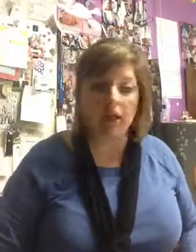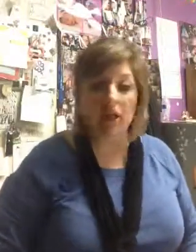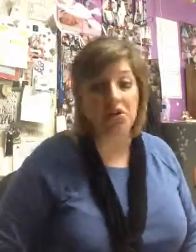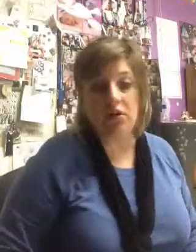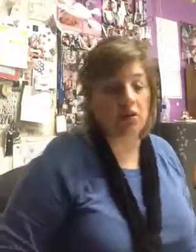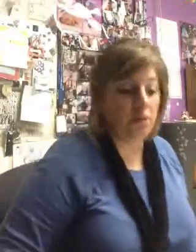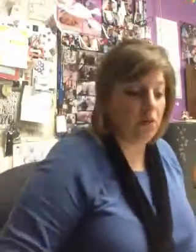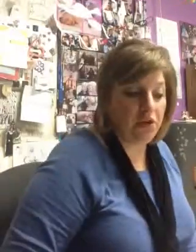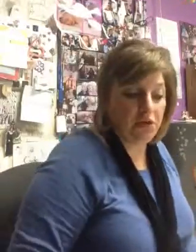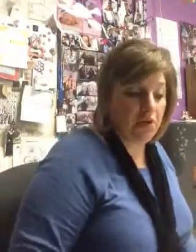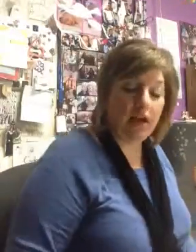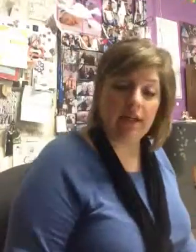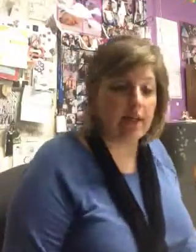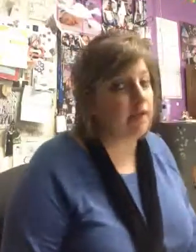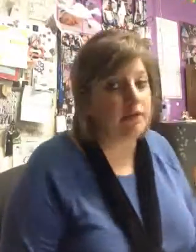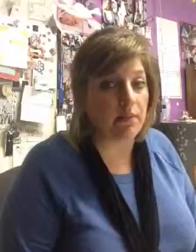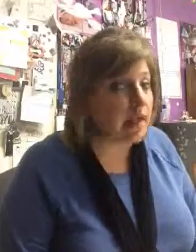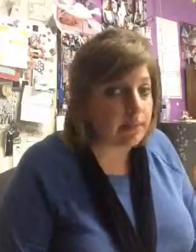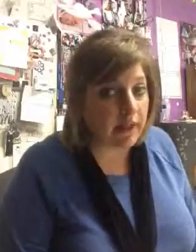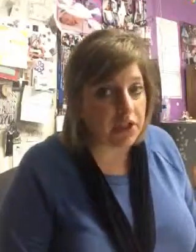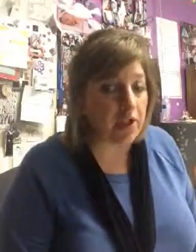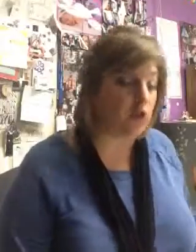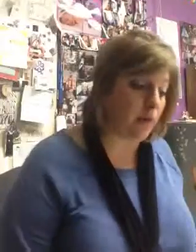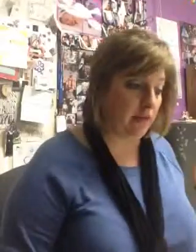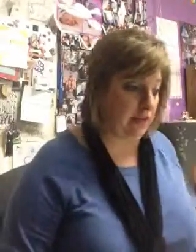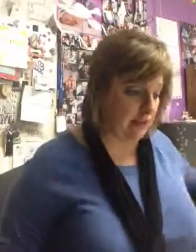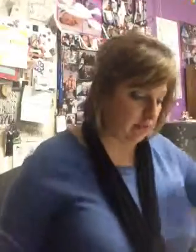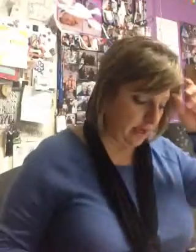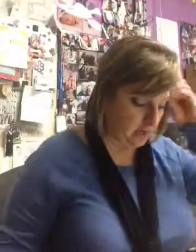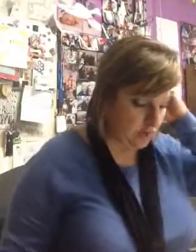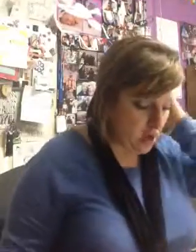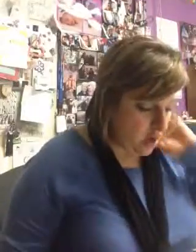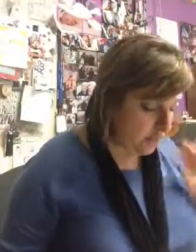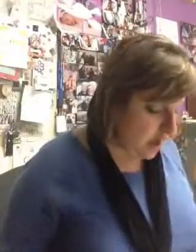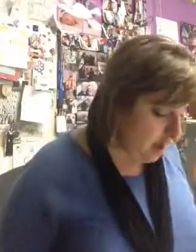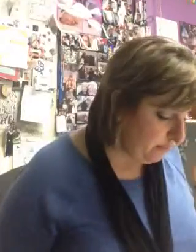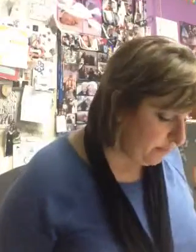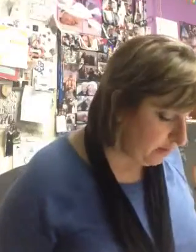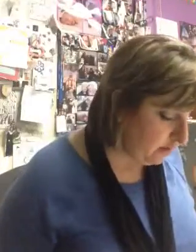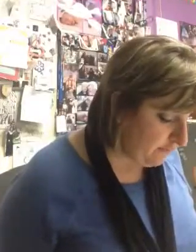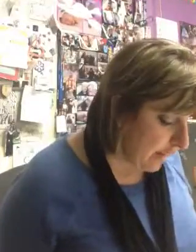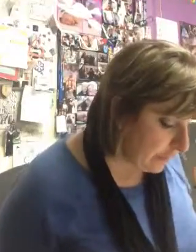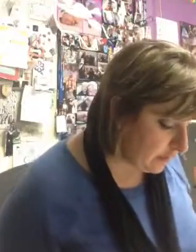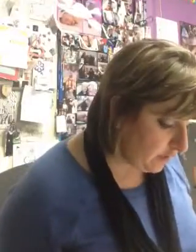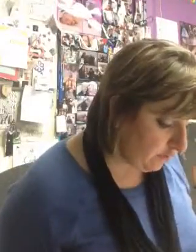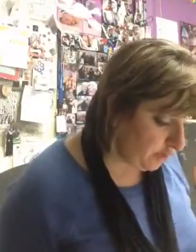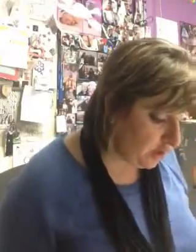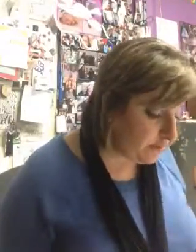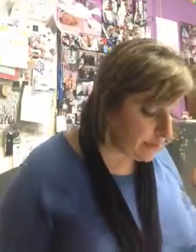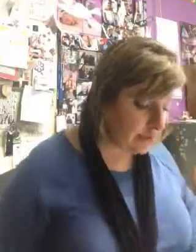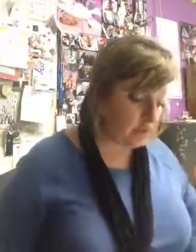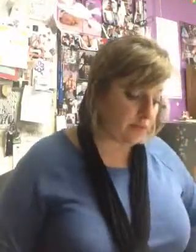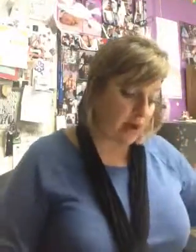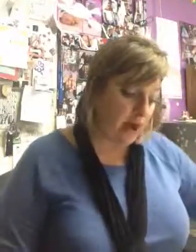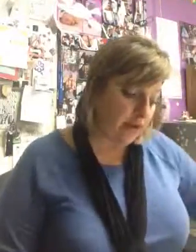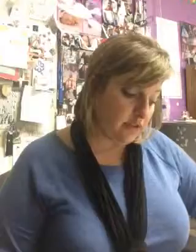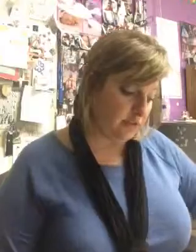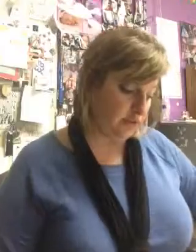ranking, you do not need to give some explanation as to why you think this, okay? So the fact is, the U.S. cities with the highest divorce